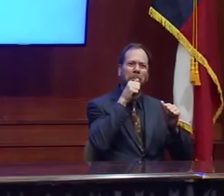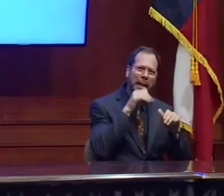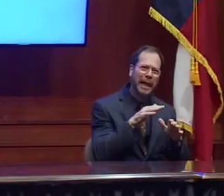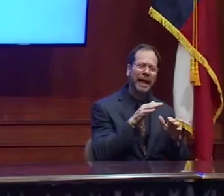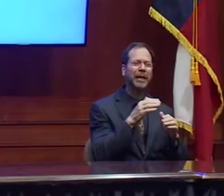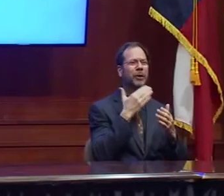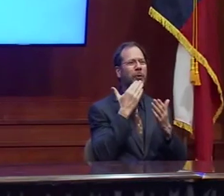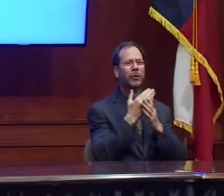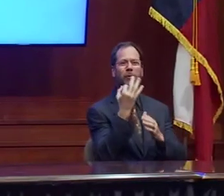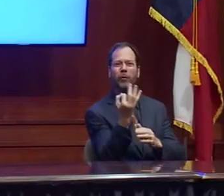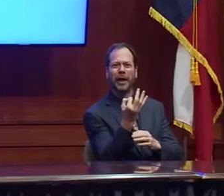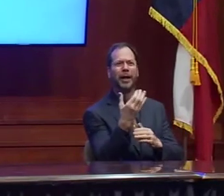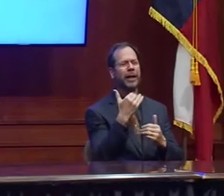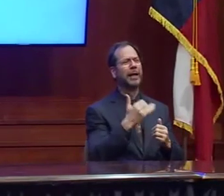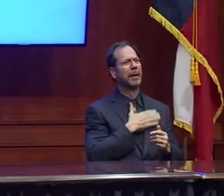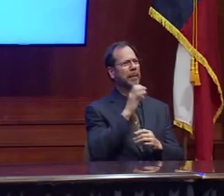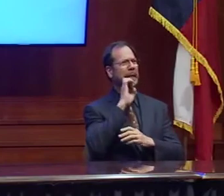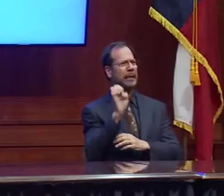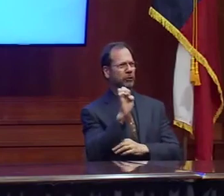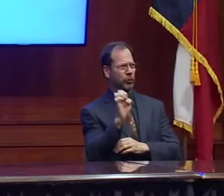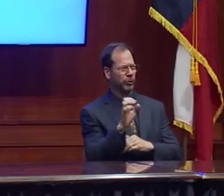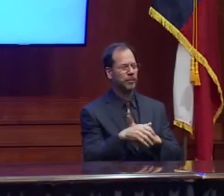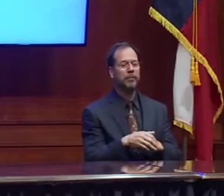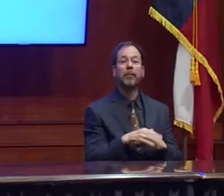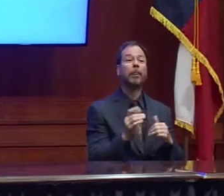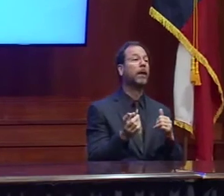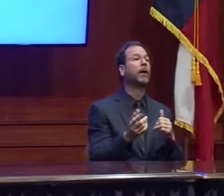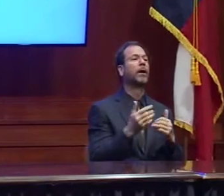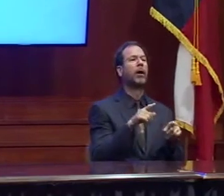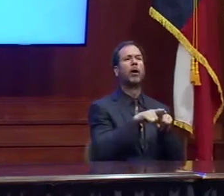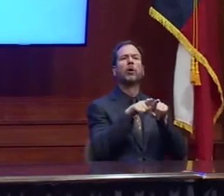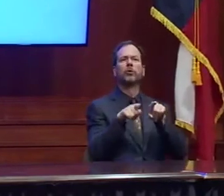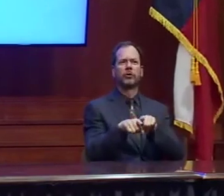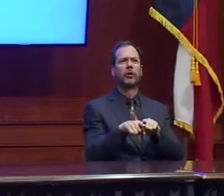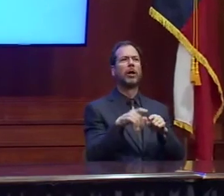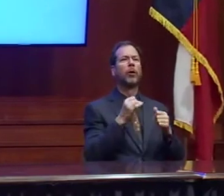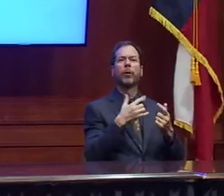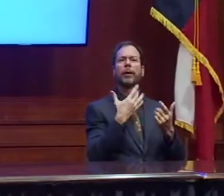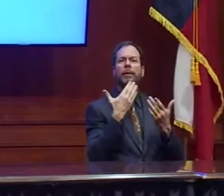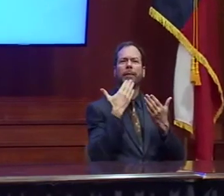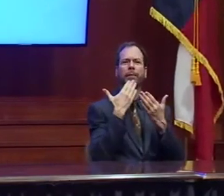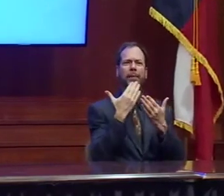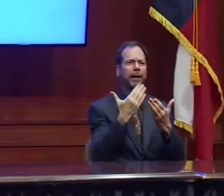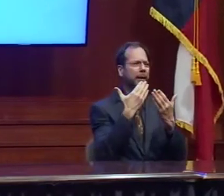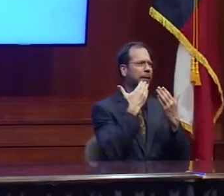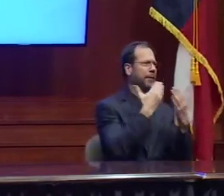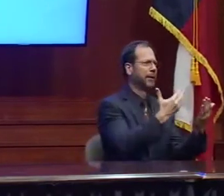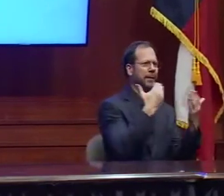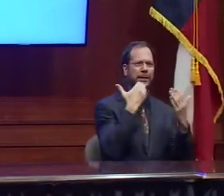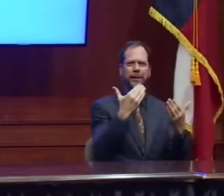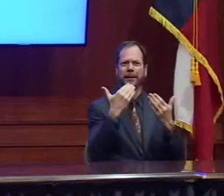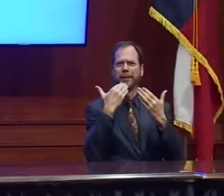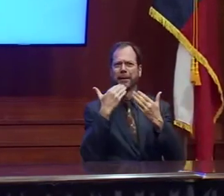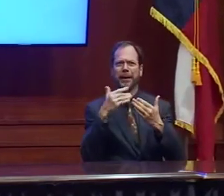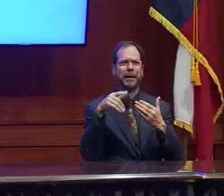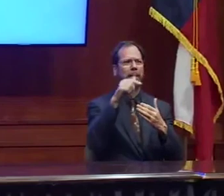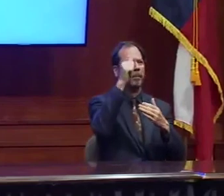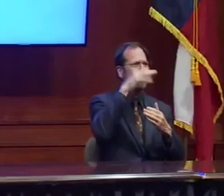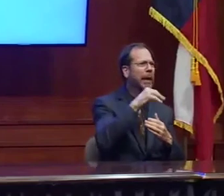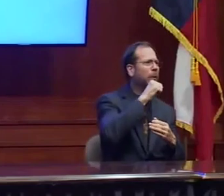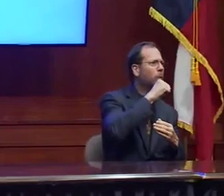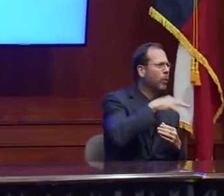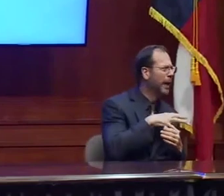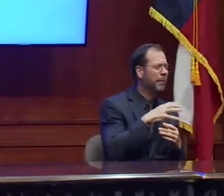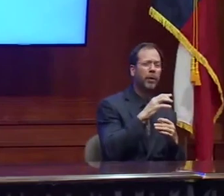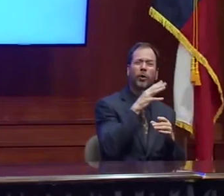happy Easter. Let me also start out by expressing my deep gratitude for all the men and women who are involved in any